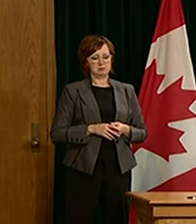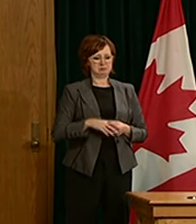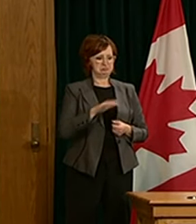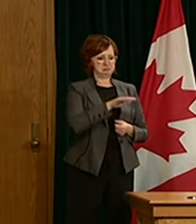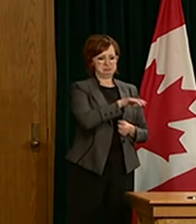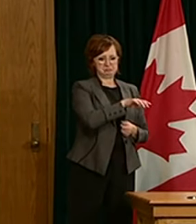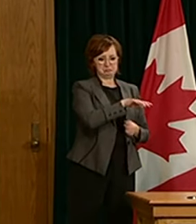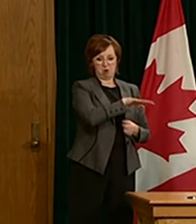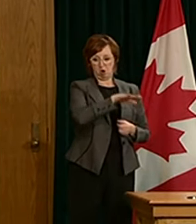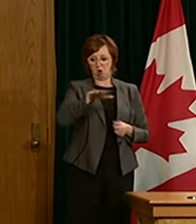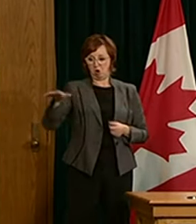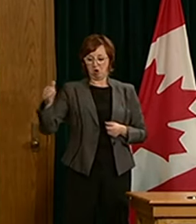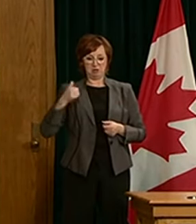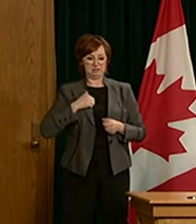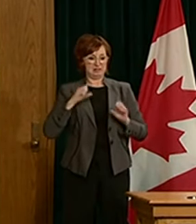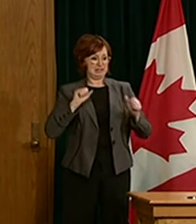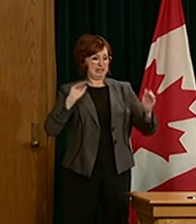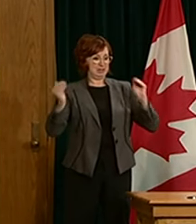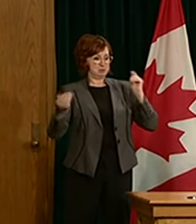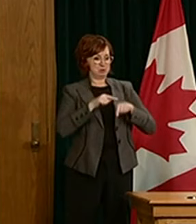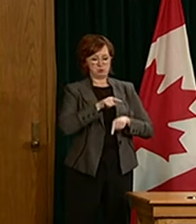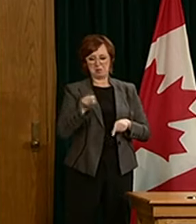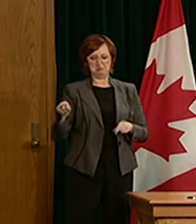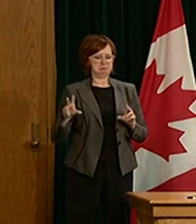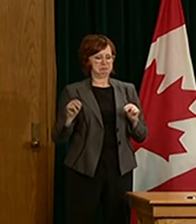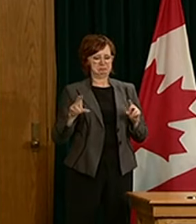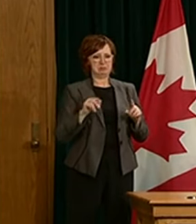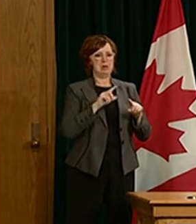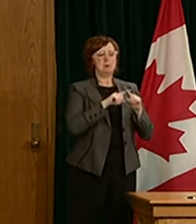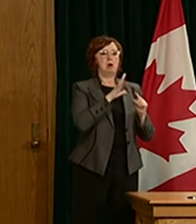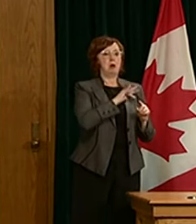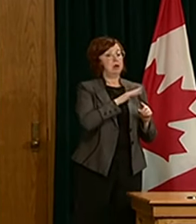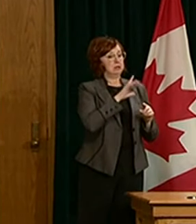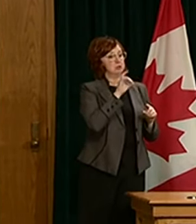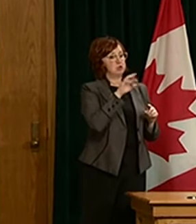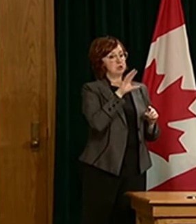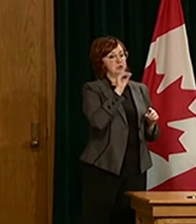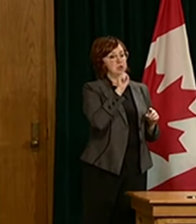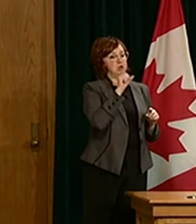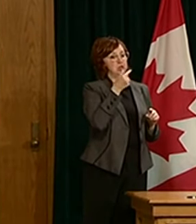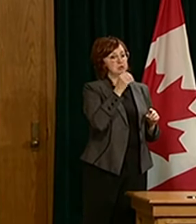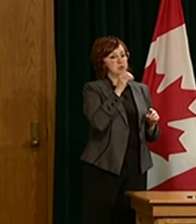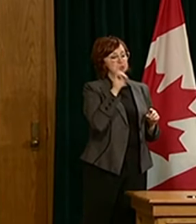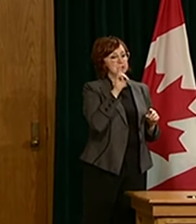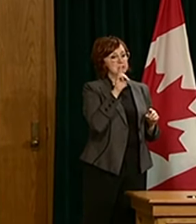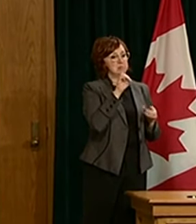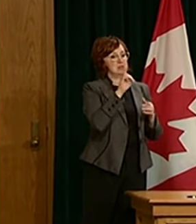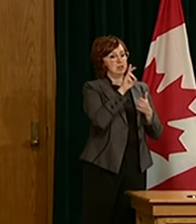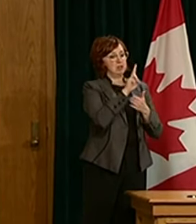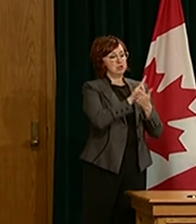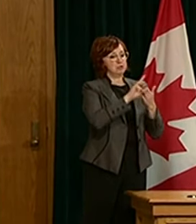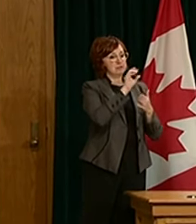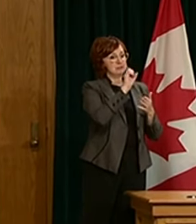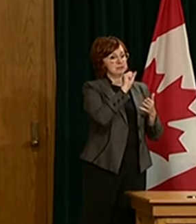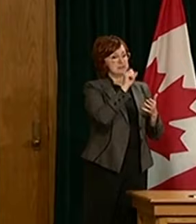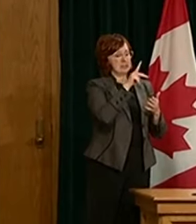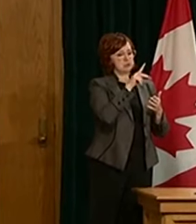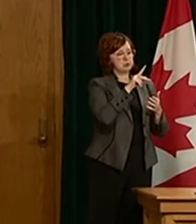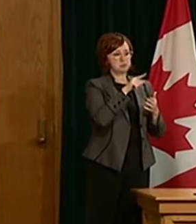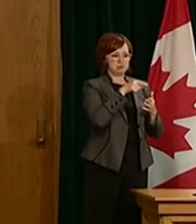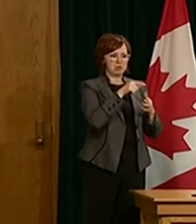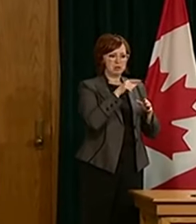country, although Dr. Osgood is part of the Public Health Agency of Canada Expert Modeling Committee, and this model has been